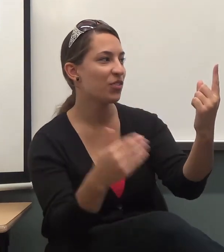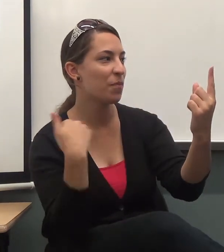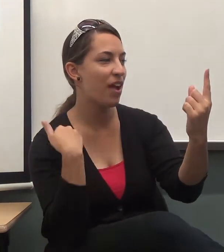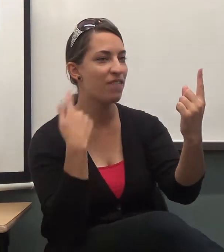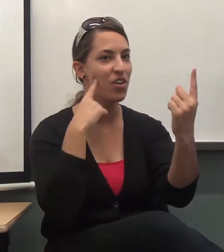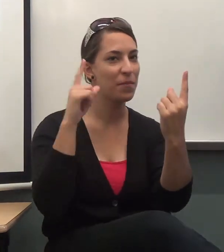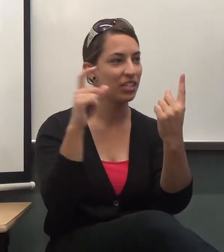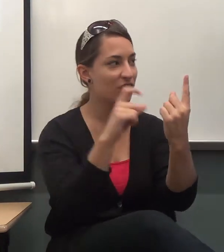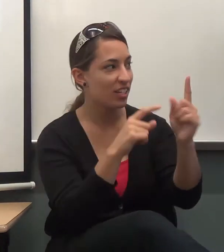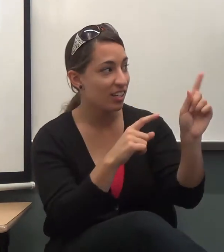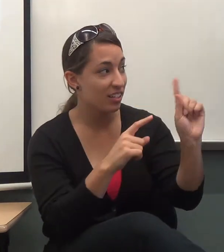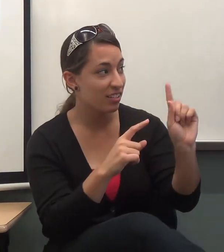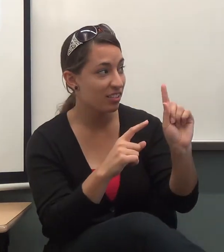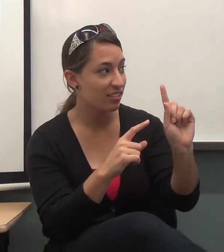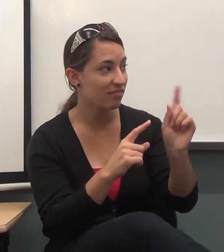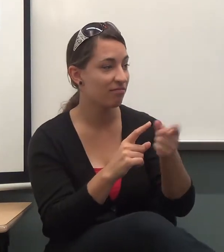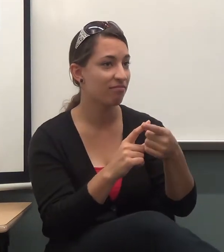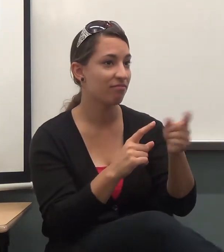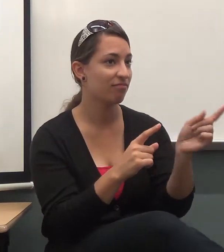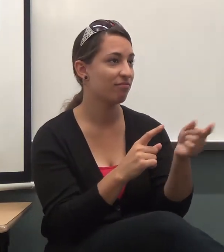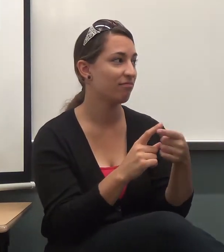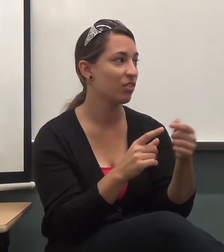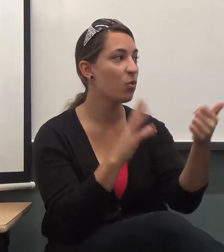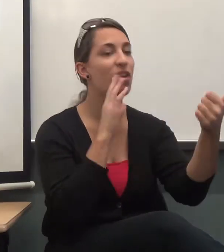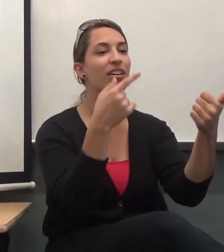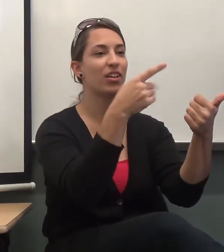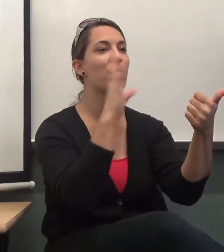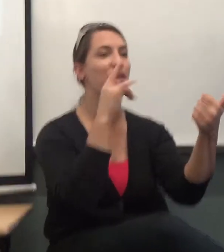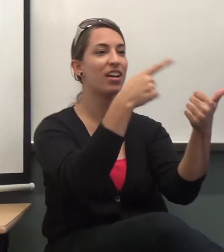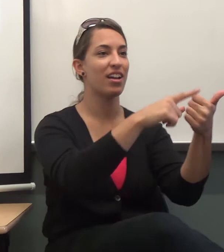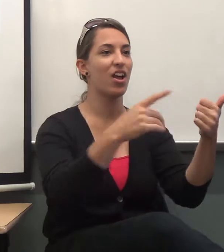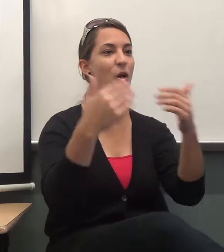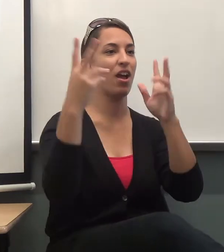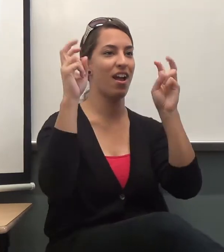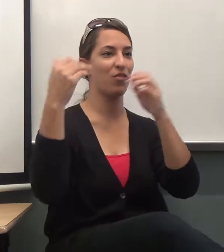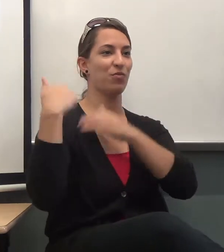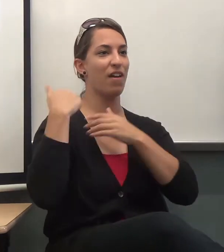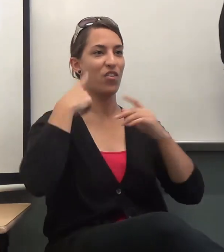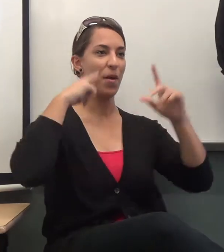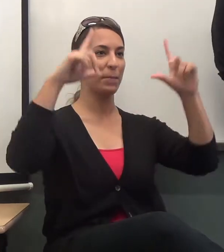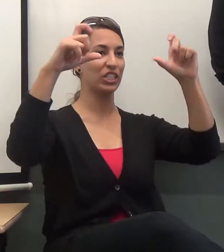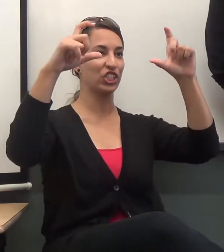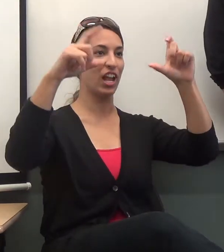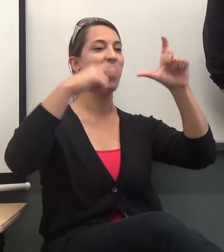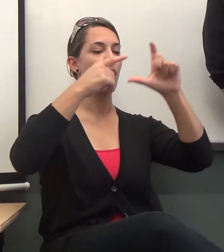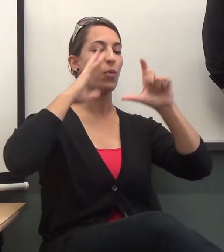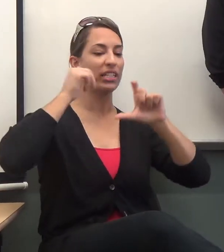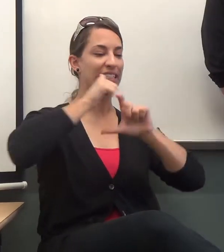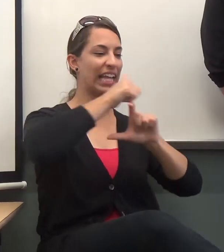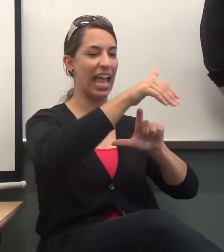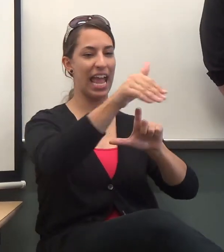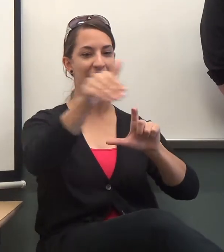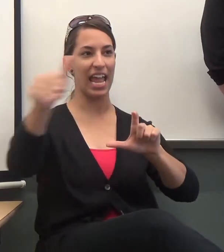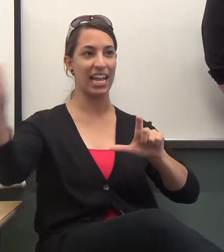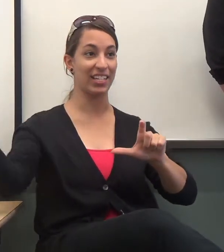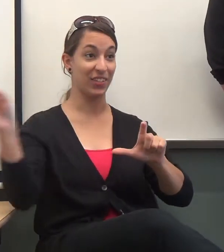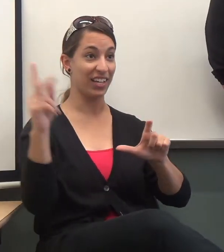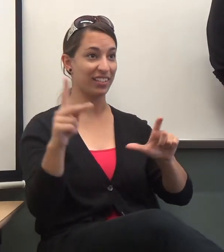that? Is that okay? Cool. We can do that in class. All right. So we have our simple sentence